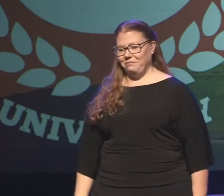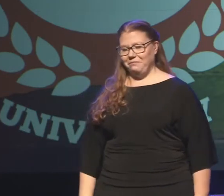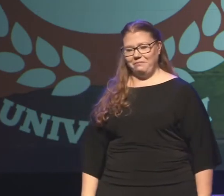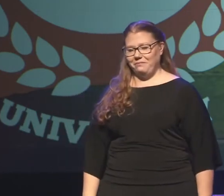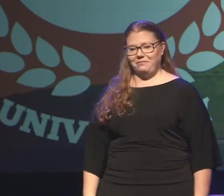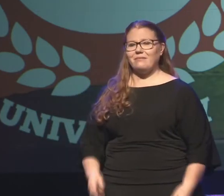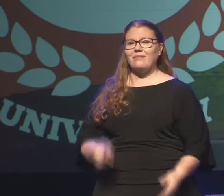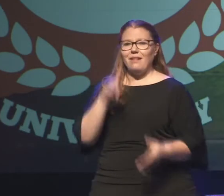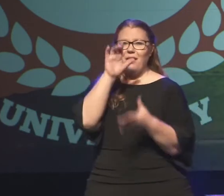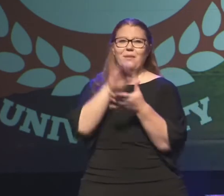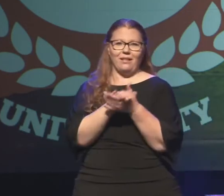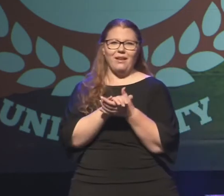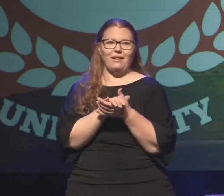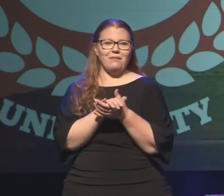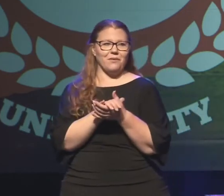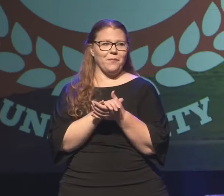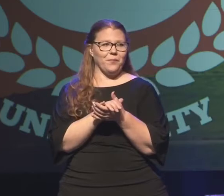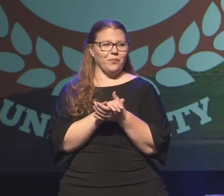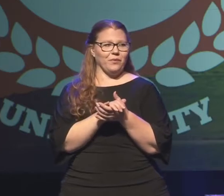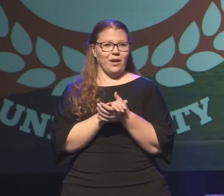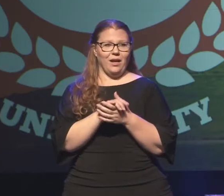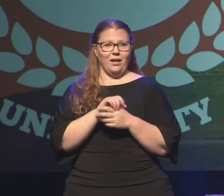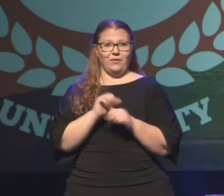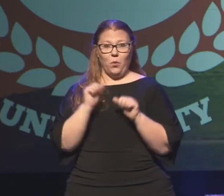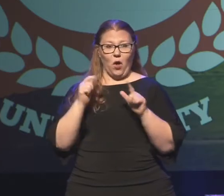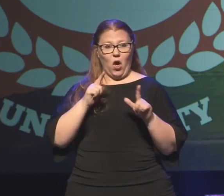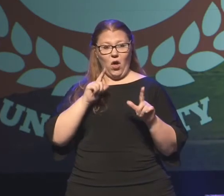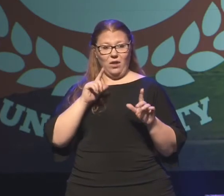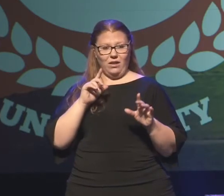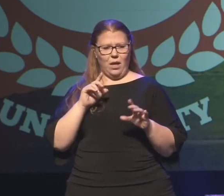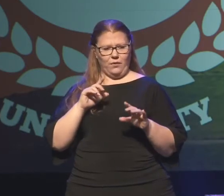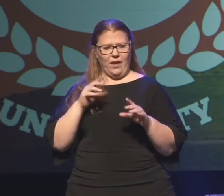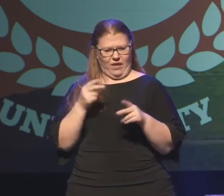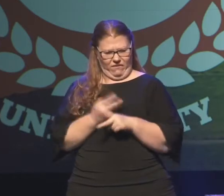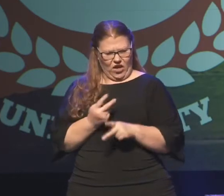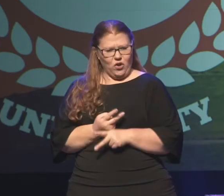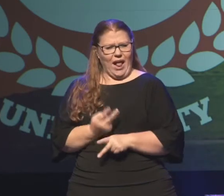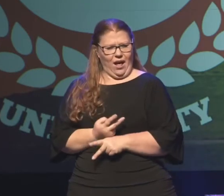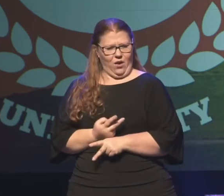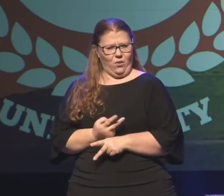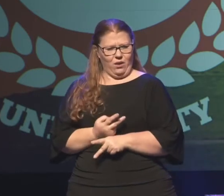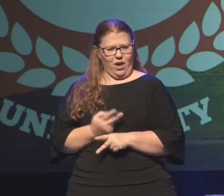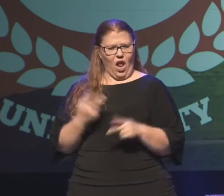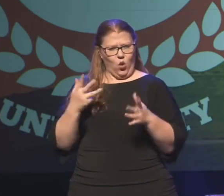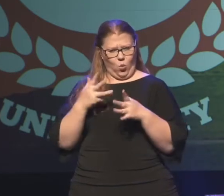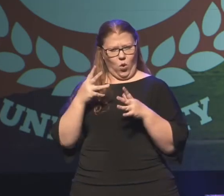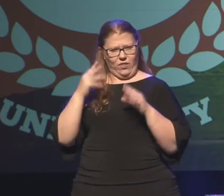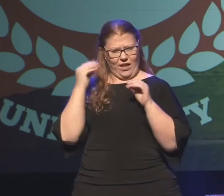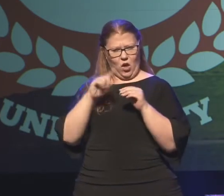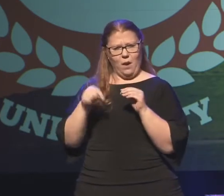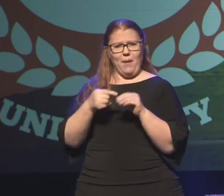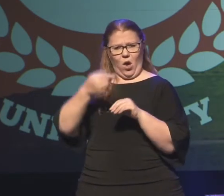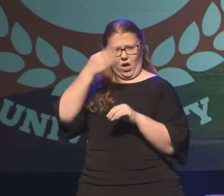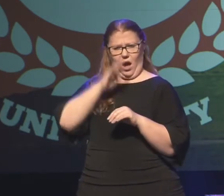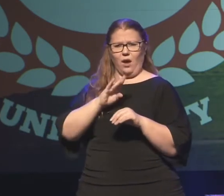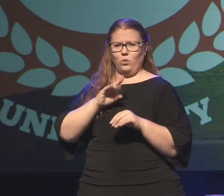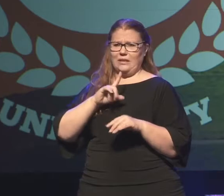They believed that they had God all dialed in and that what they taught about God was the absolute capital T truth.